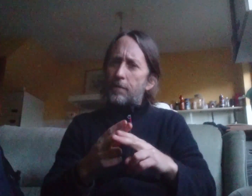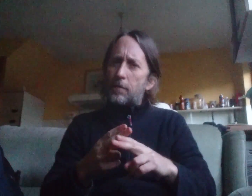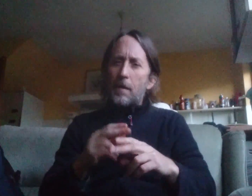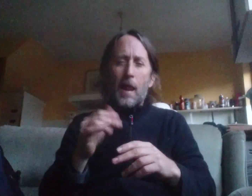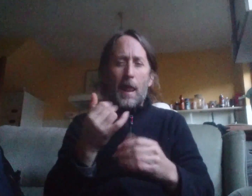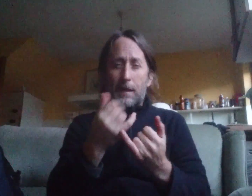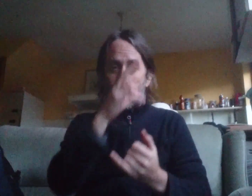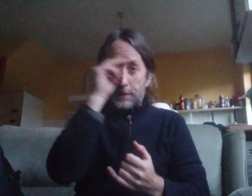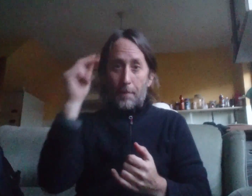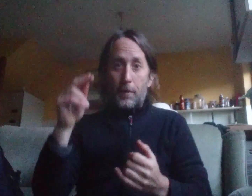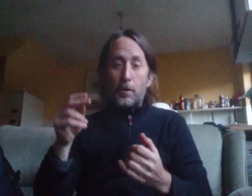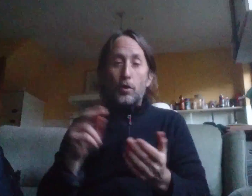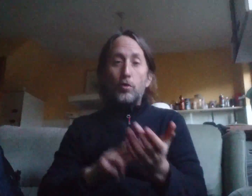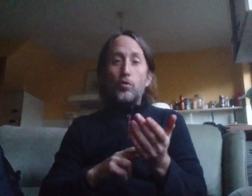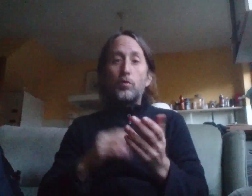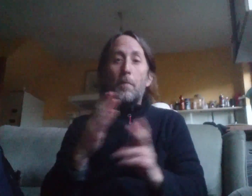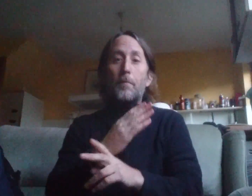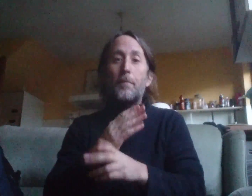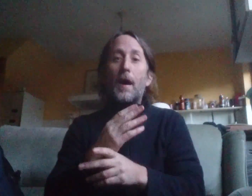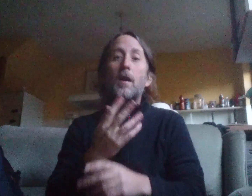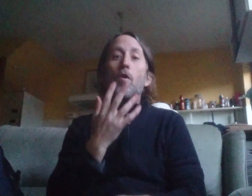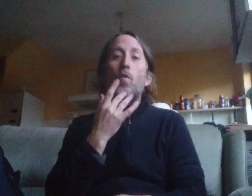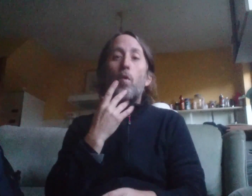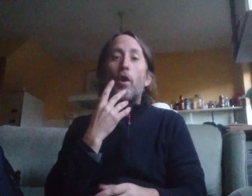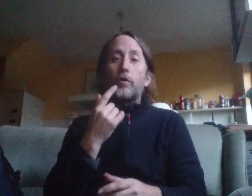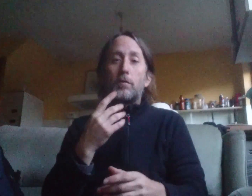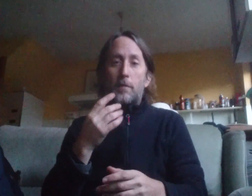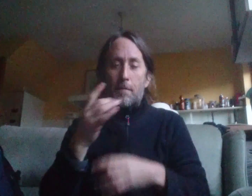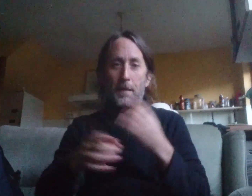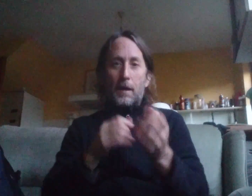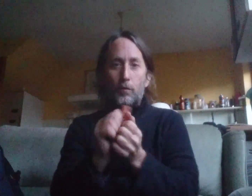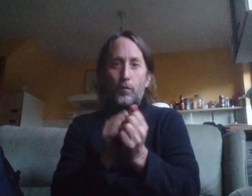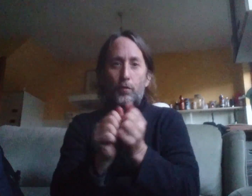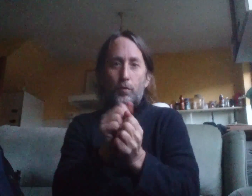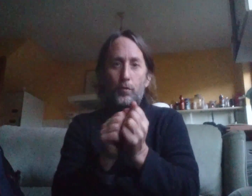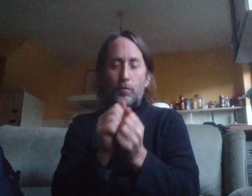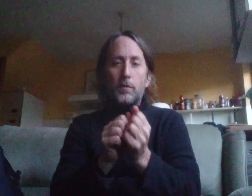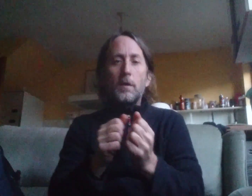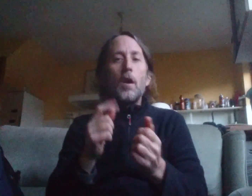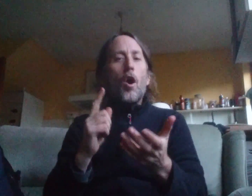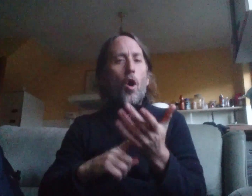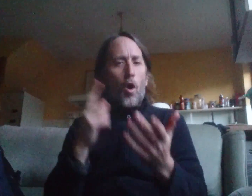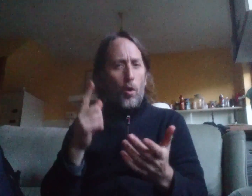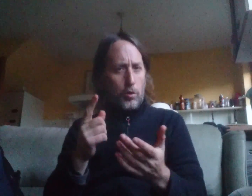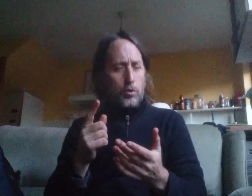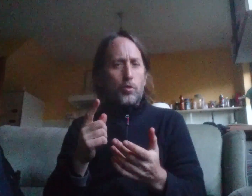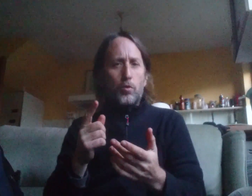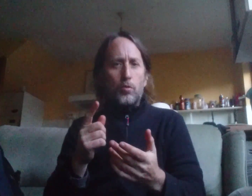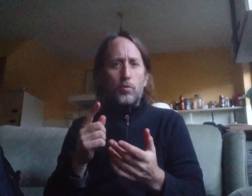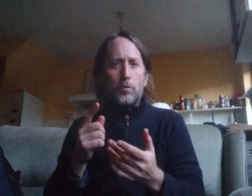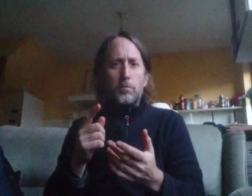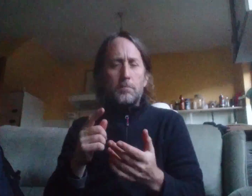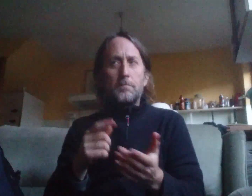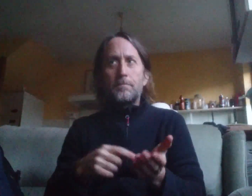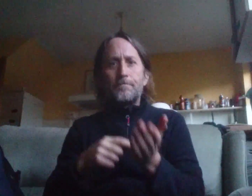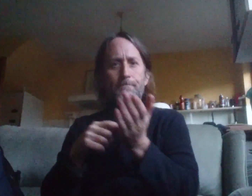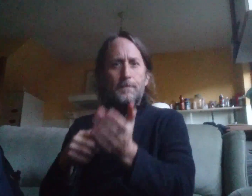from the kitchen faucet, he also presented packaging concepts to Hamilton Beach that concentrated on the object's